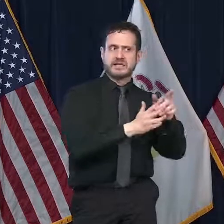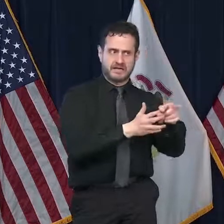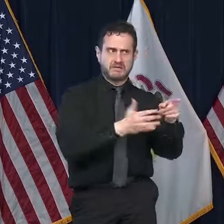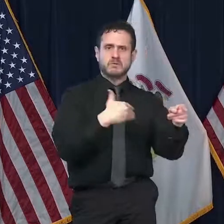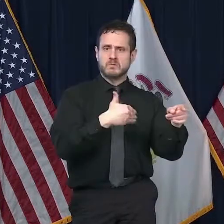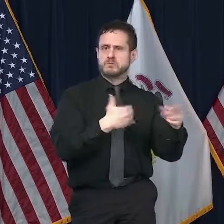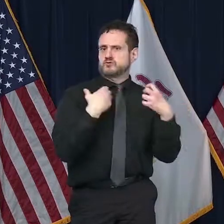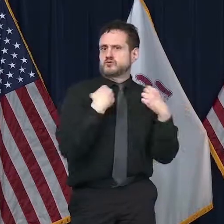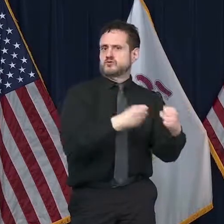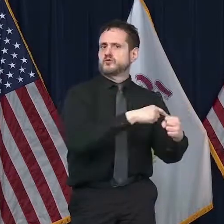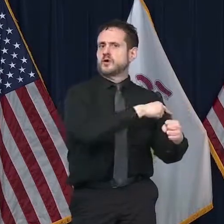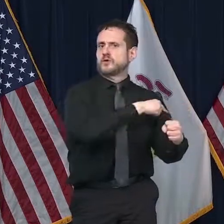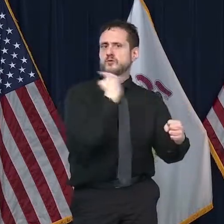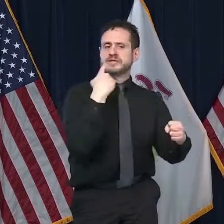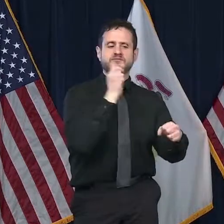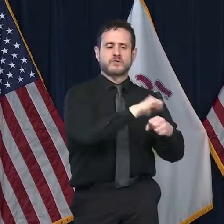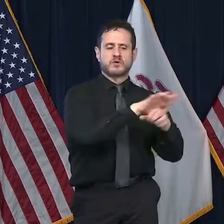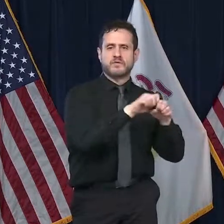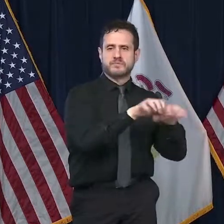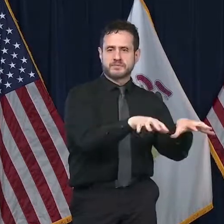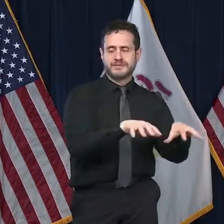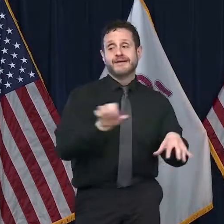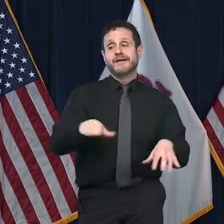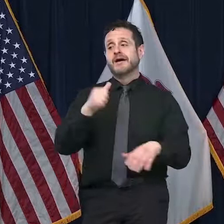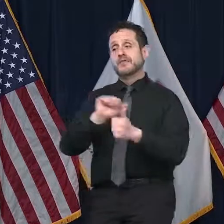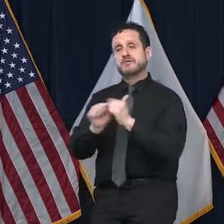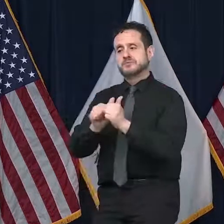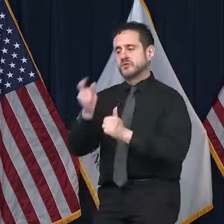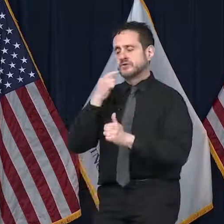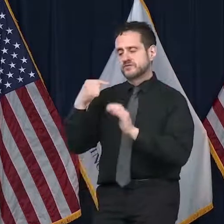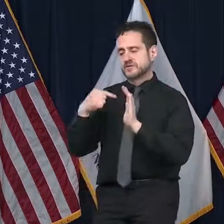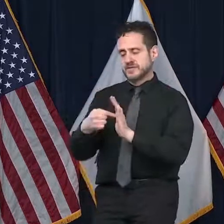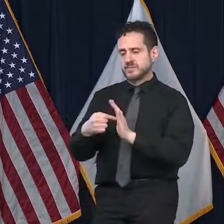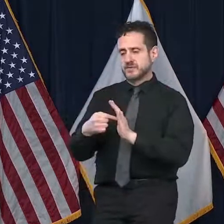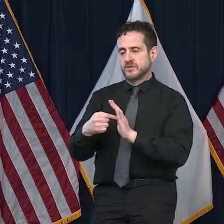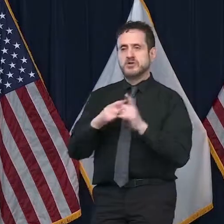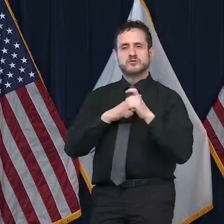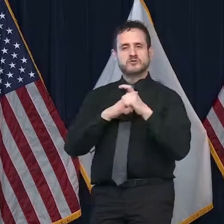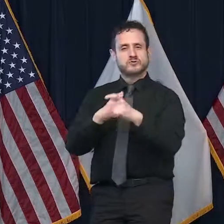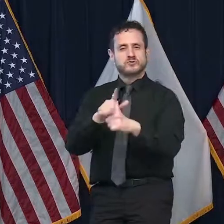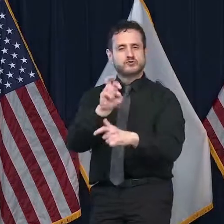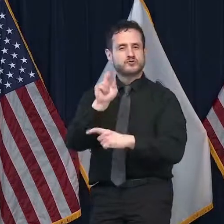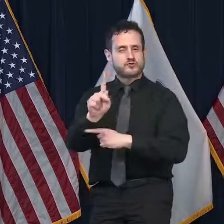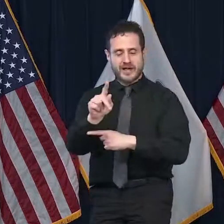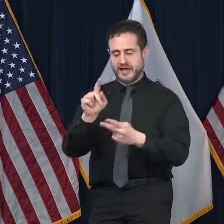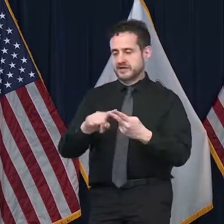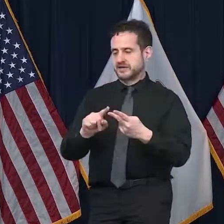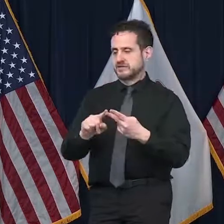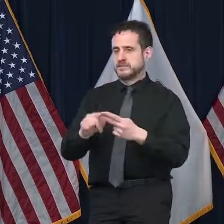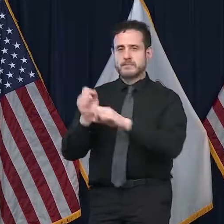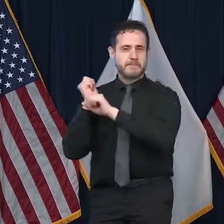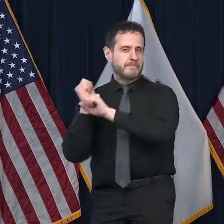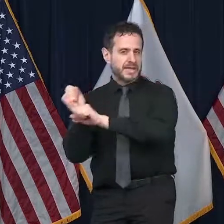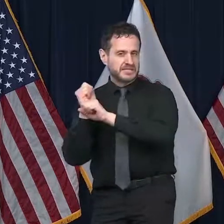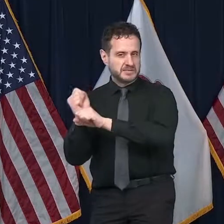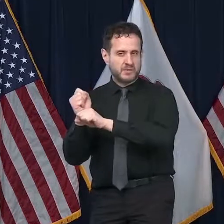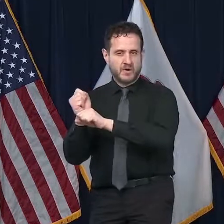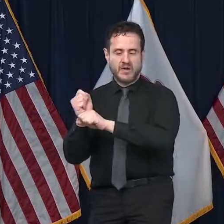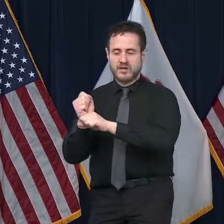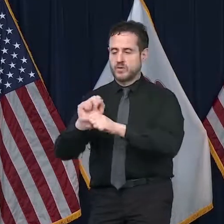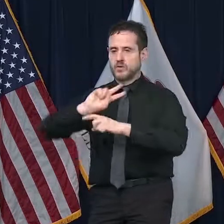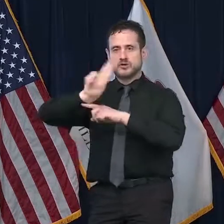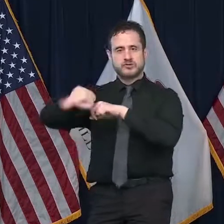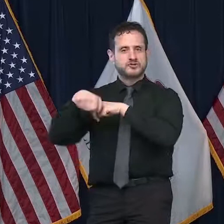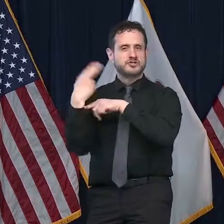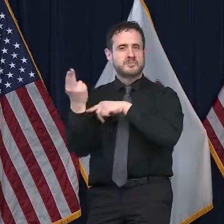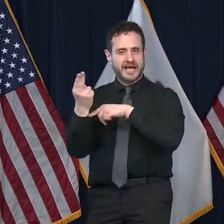a higher risk compared to those such as track and field or baseball or